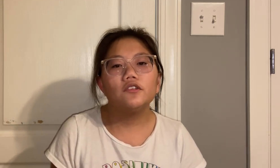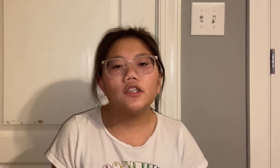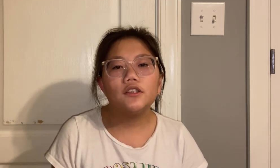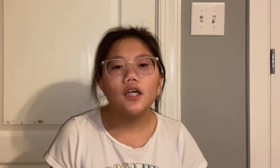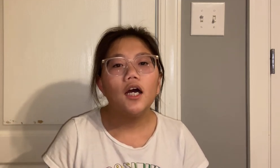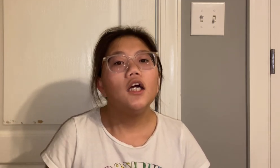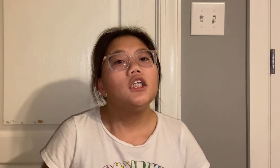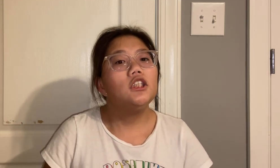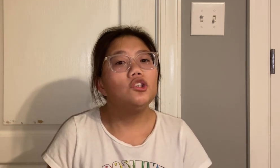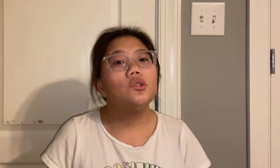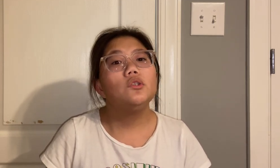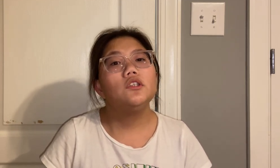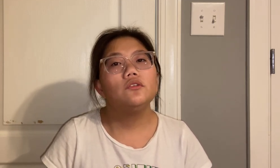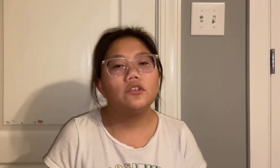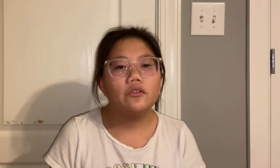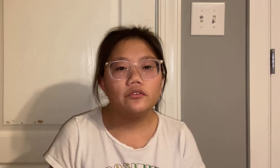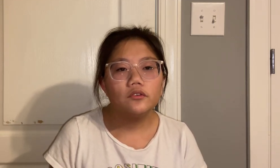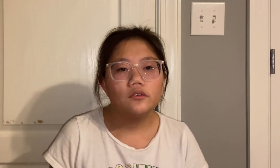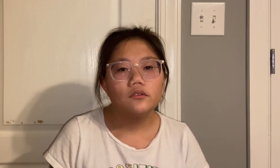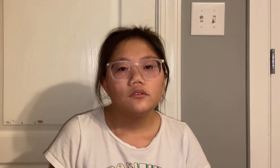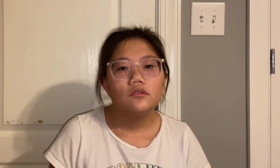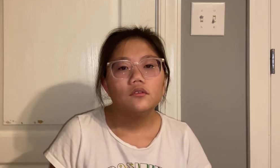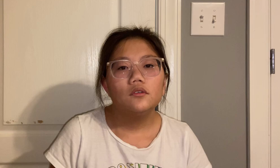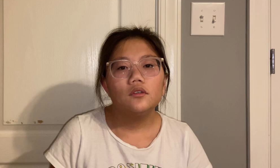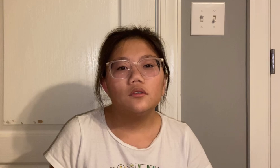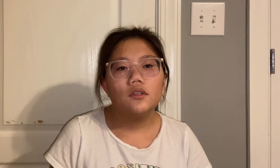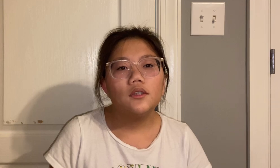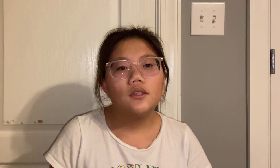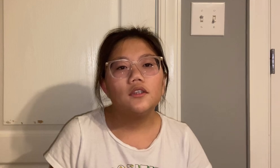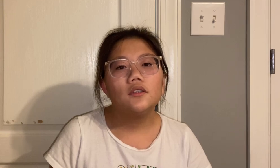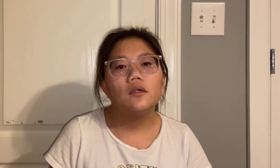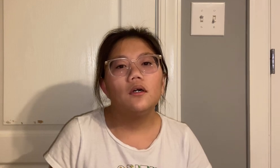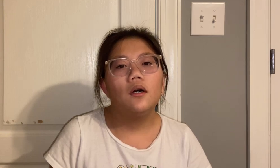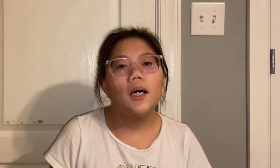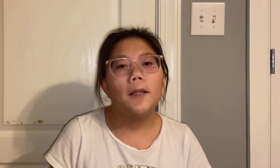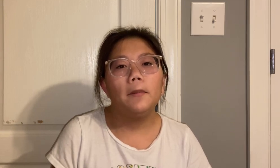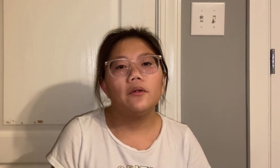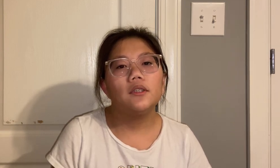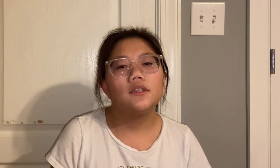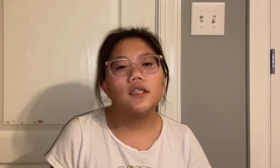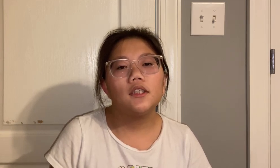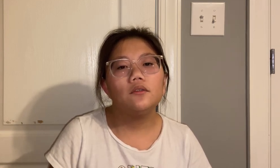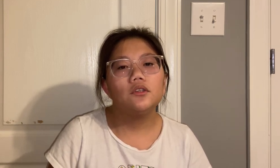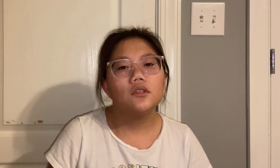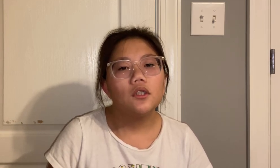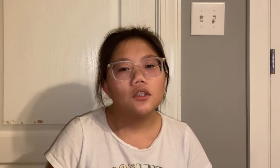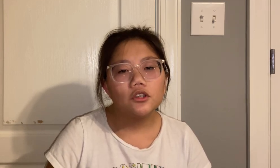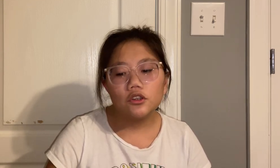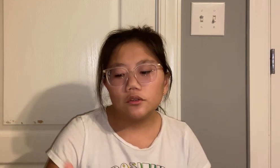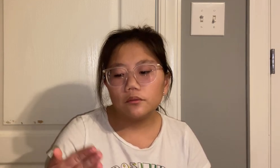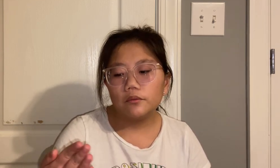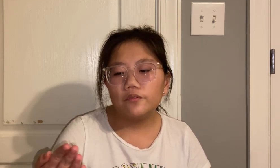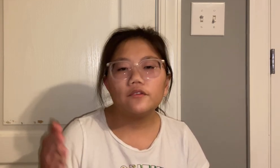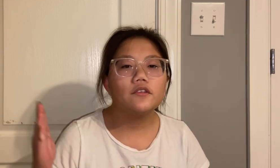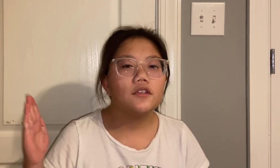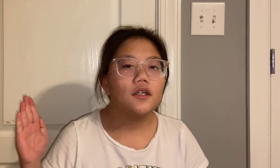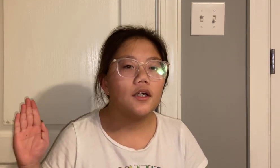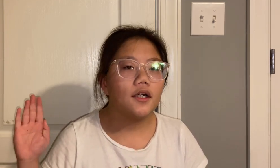say is introducing yourself so this is american sign language before i